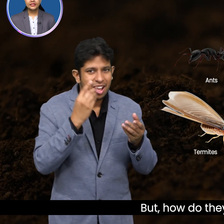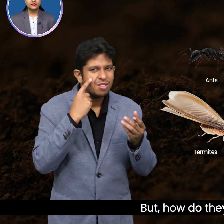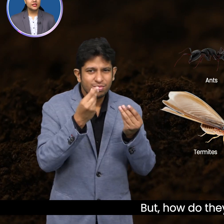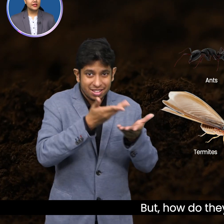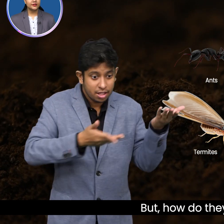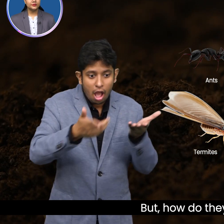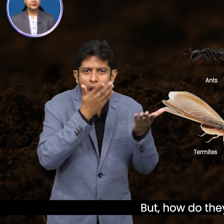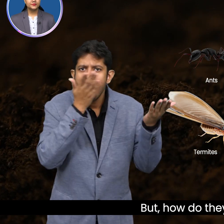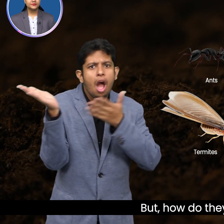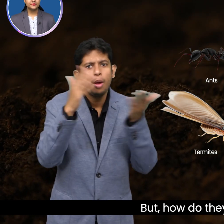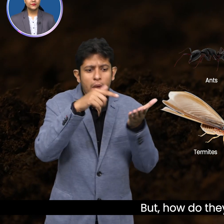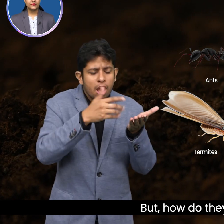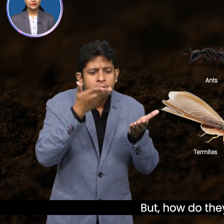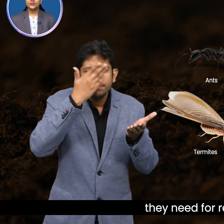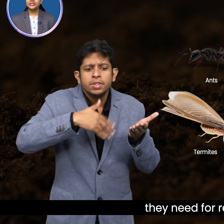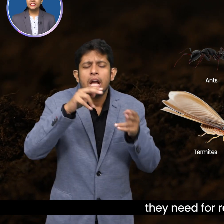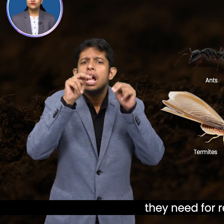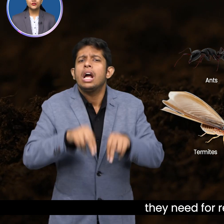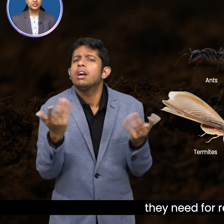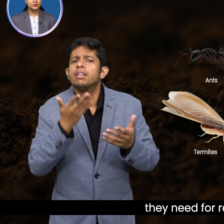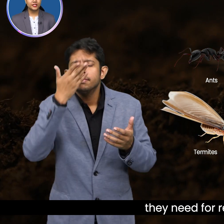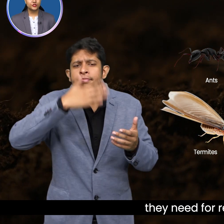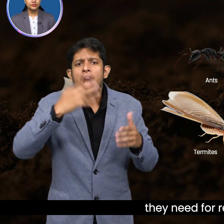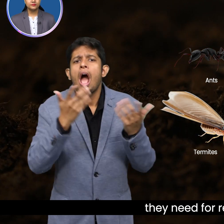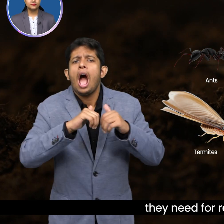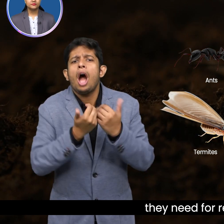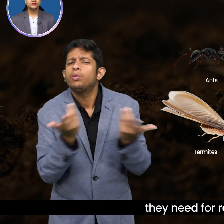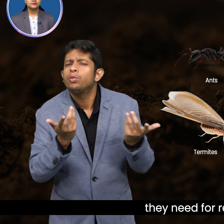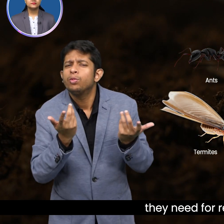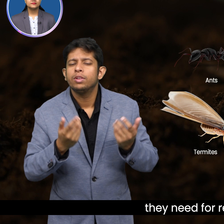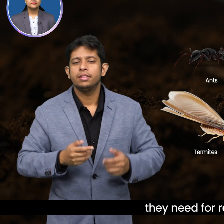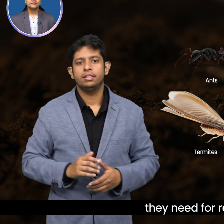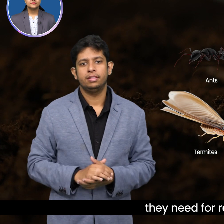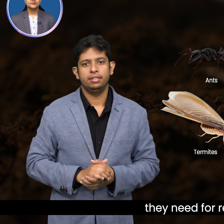they get the air they need for respiration?